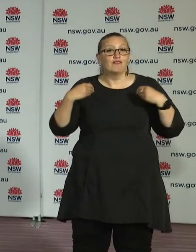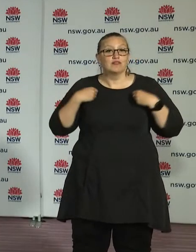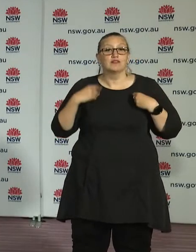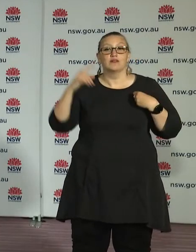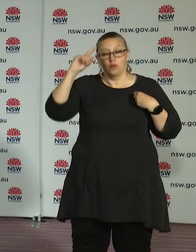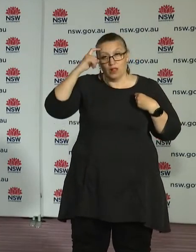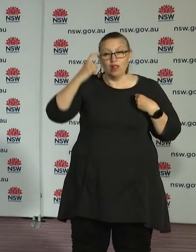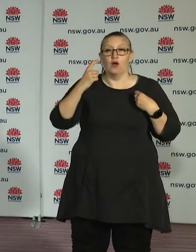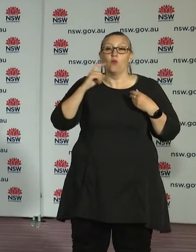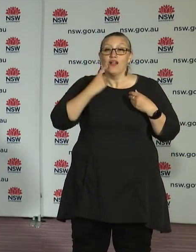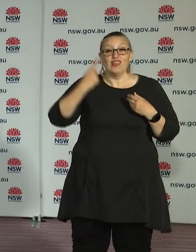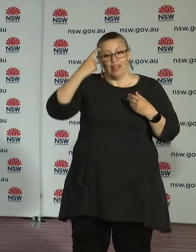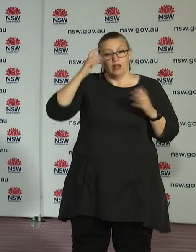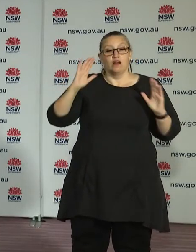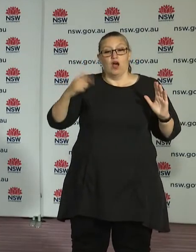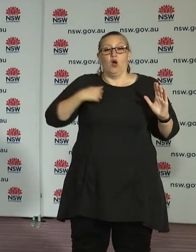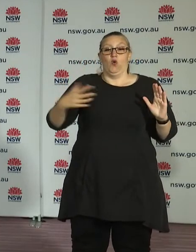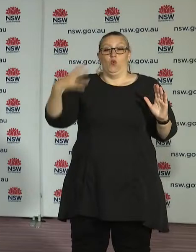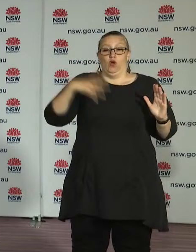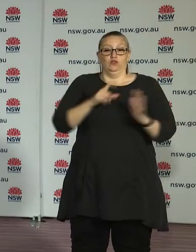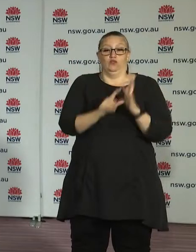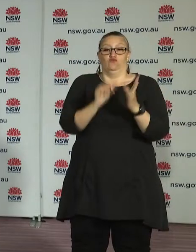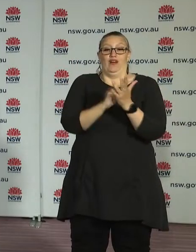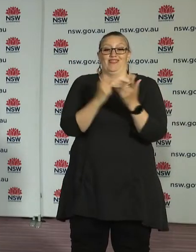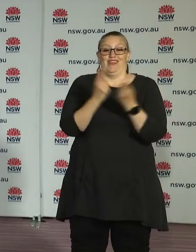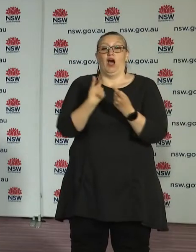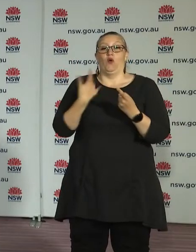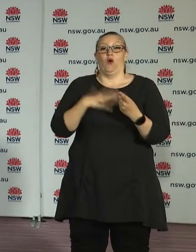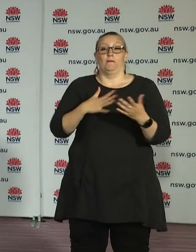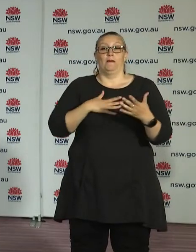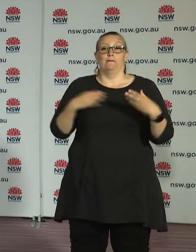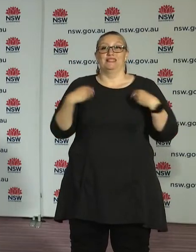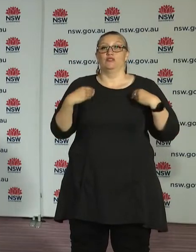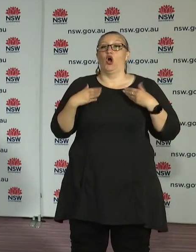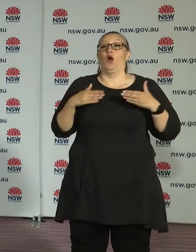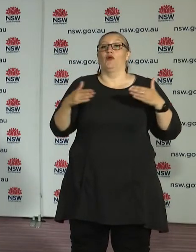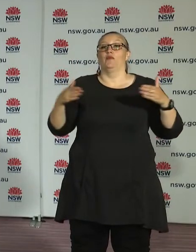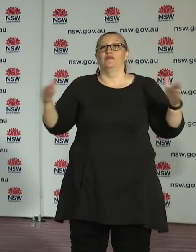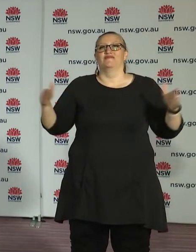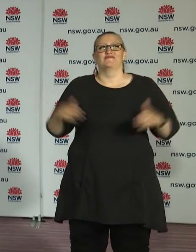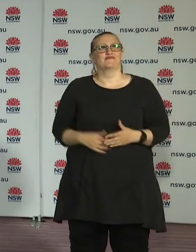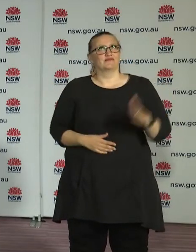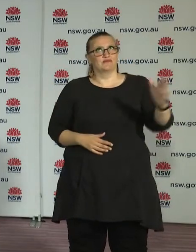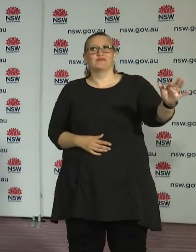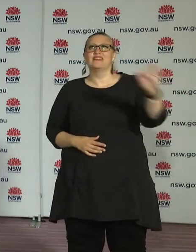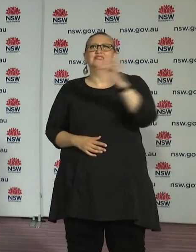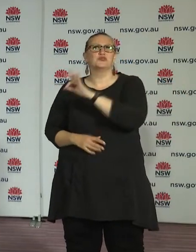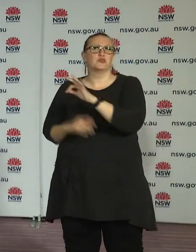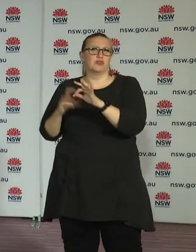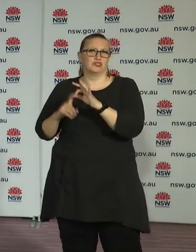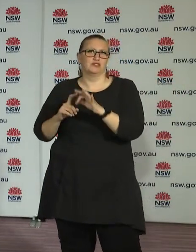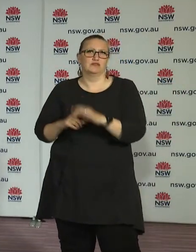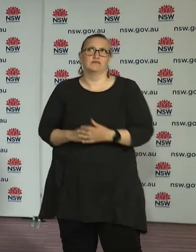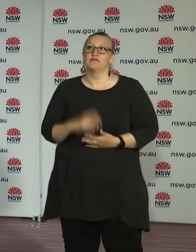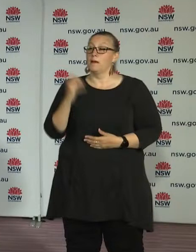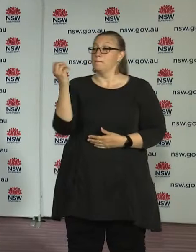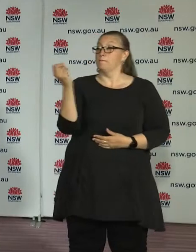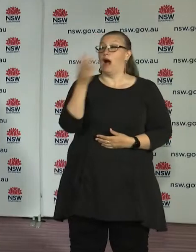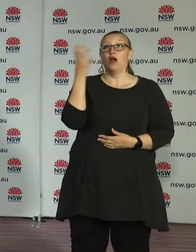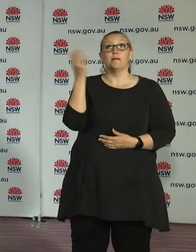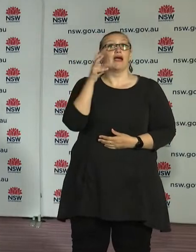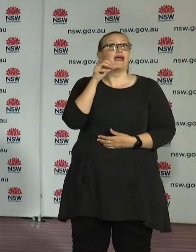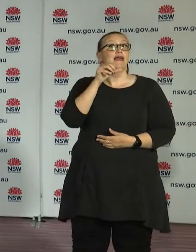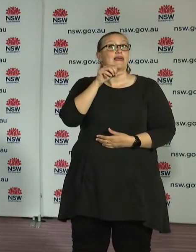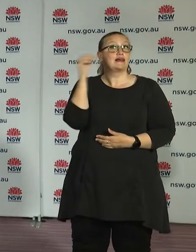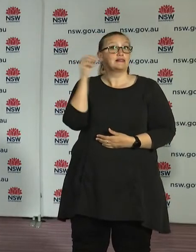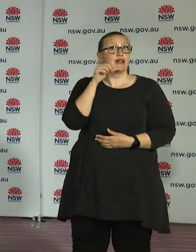individuals, community and government for all of us to do the right thing. What's the situation in Byron Bay? They've obviously just come out of lockdown. Does